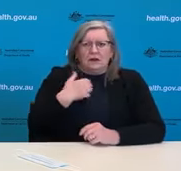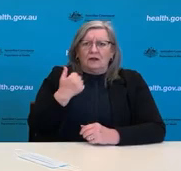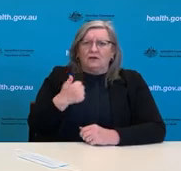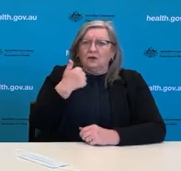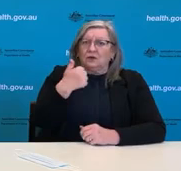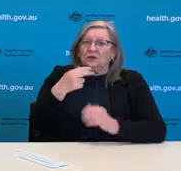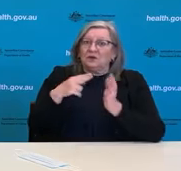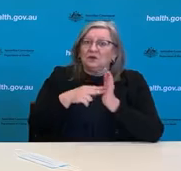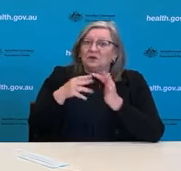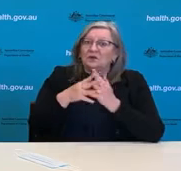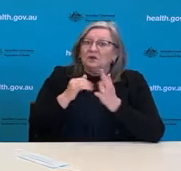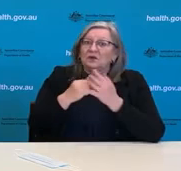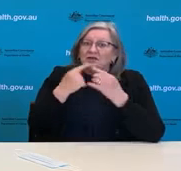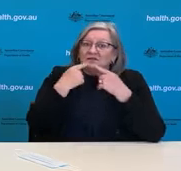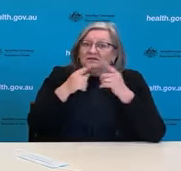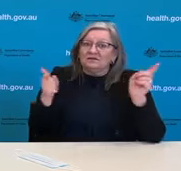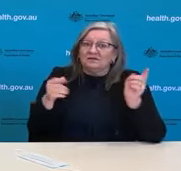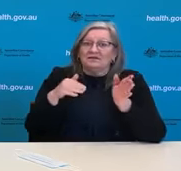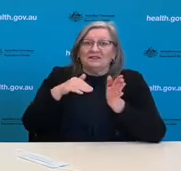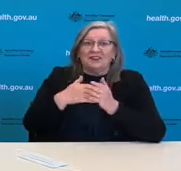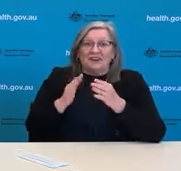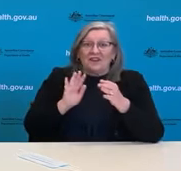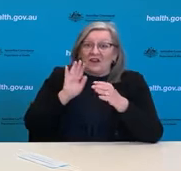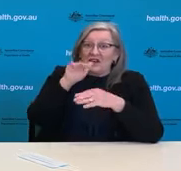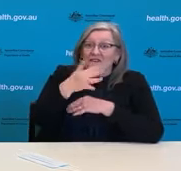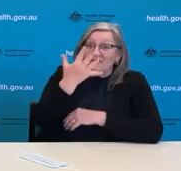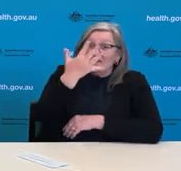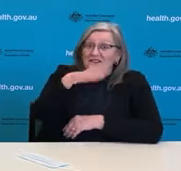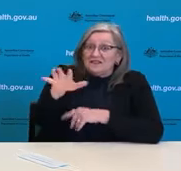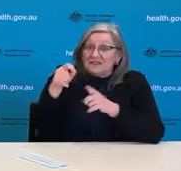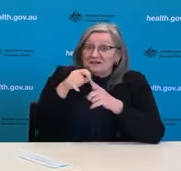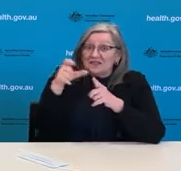50% of people in Australia aged 16 and